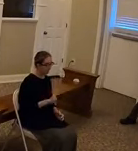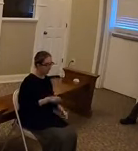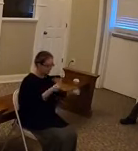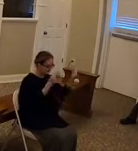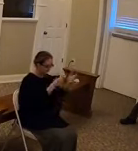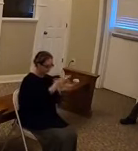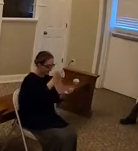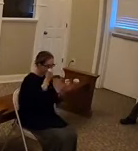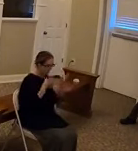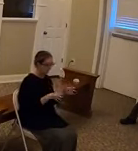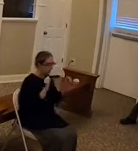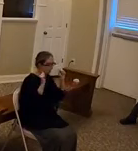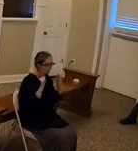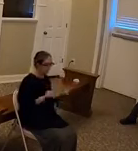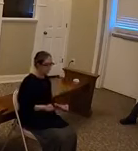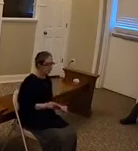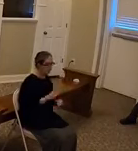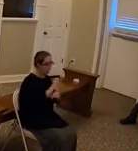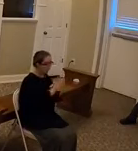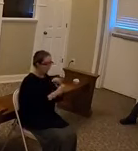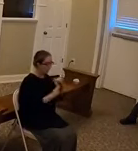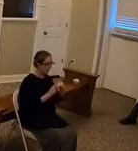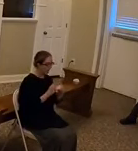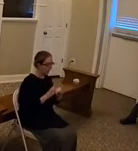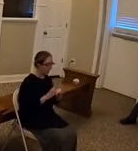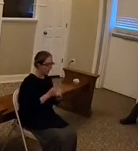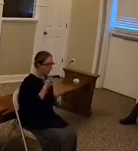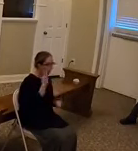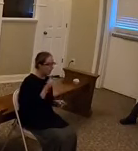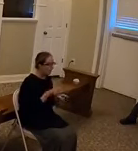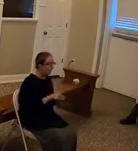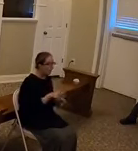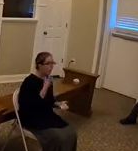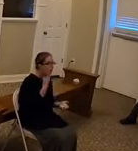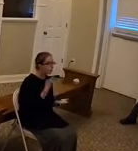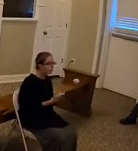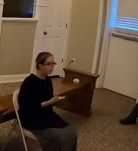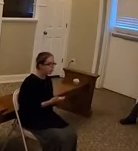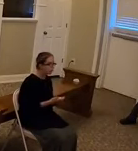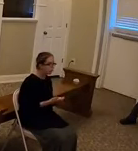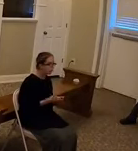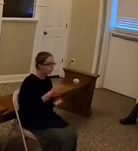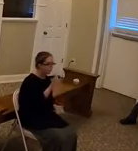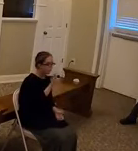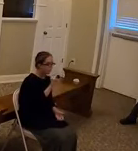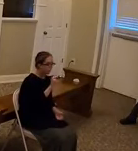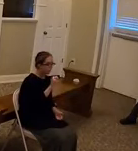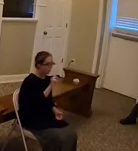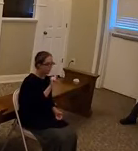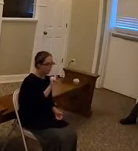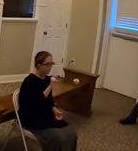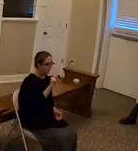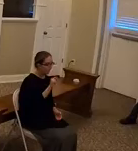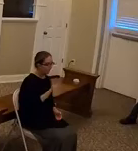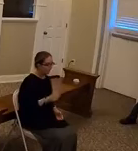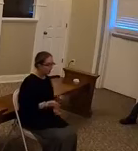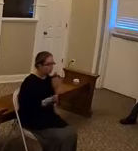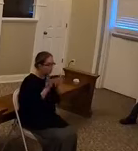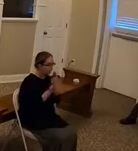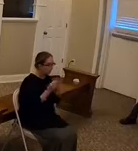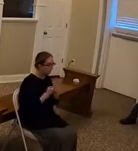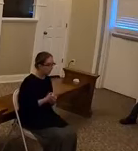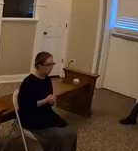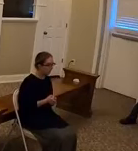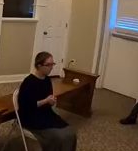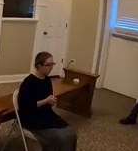try to find out as much as he could about them. And if they looked like a good candidate, he would bring them in, and he would talk to